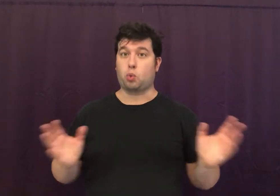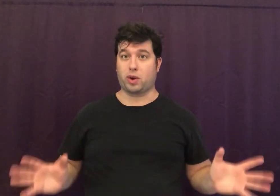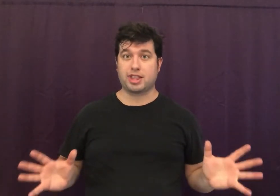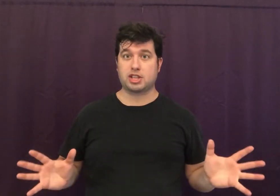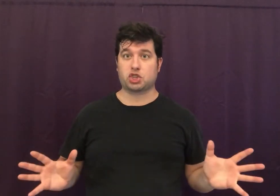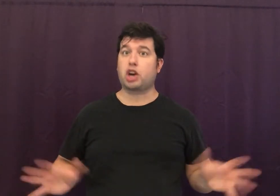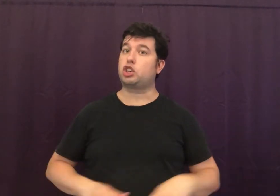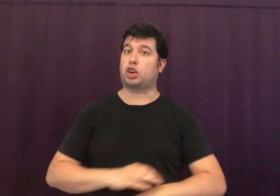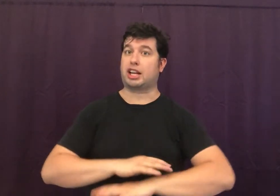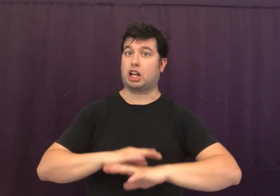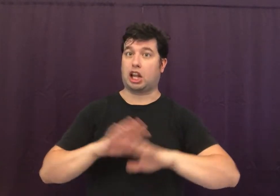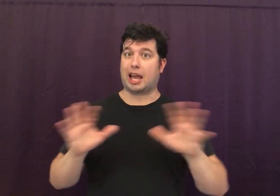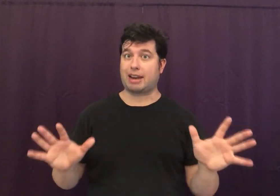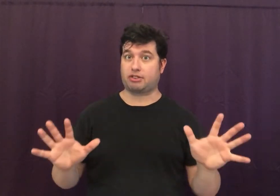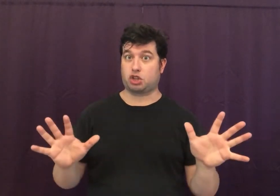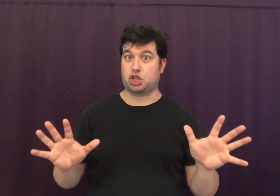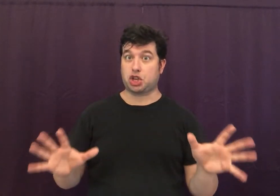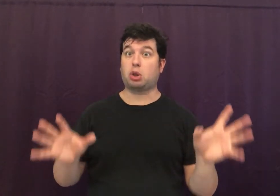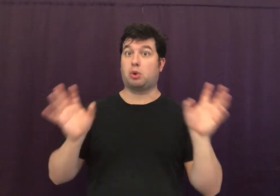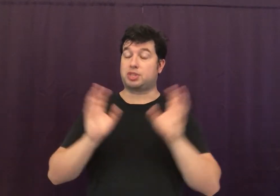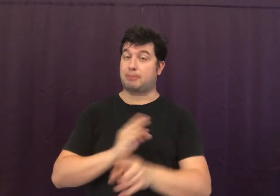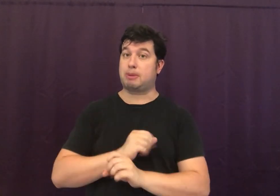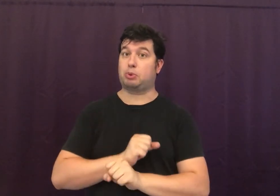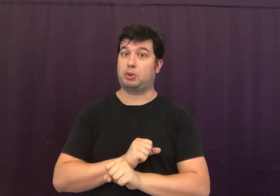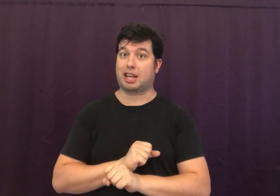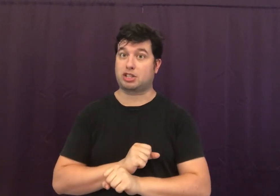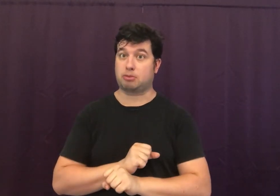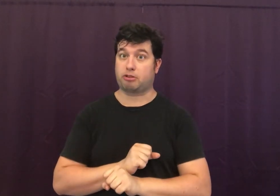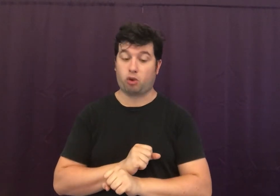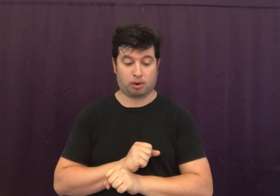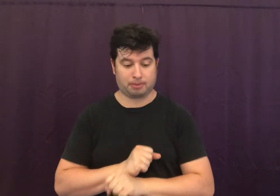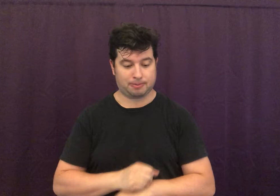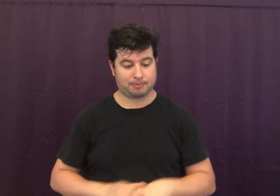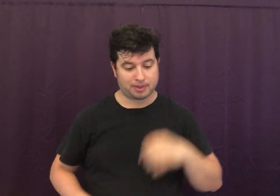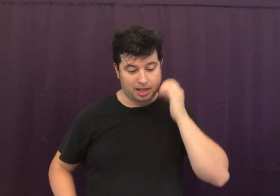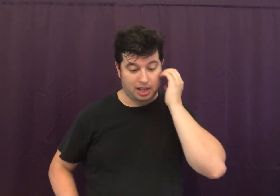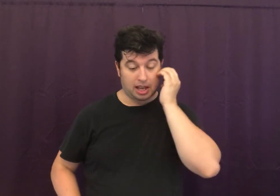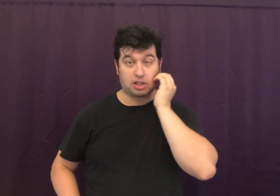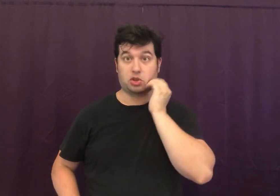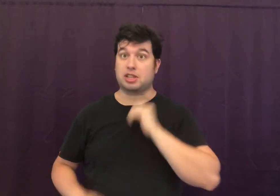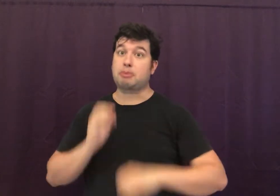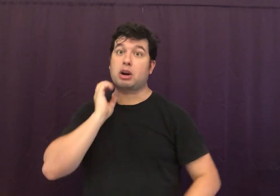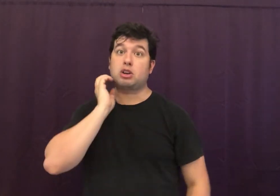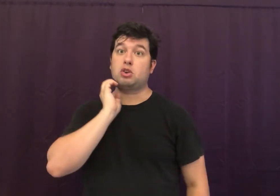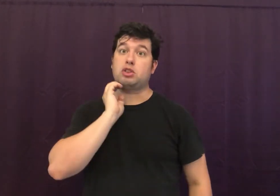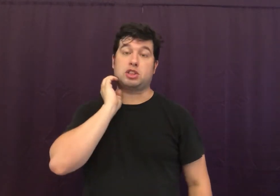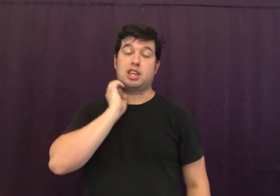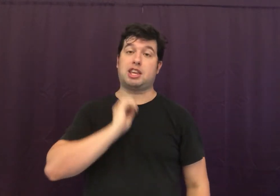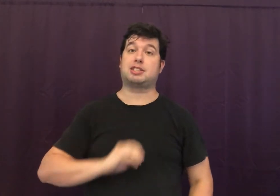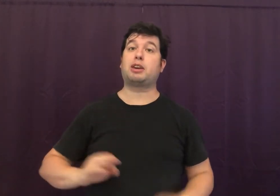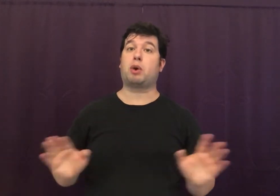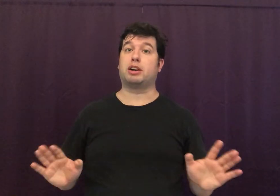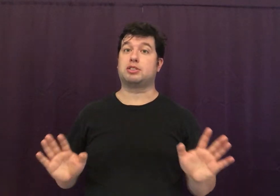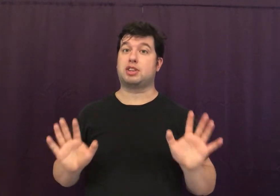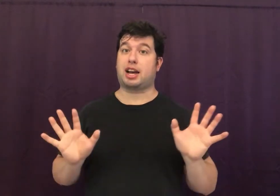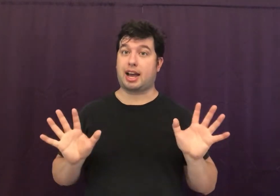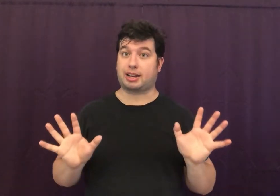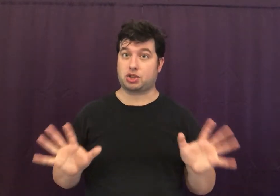Within this song, you're going to get a lot of different solos that people will get to perform. So this part, the sign choir does not actually